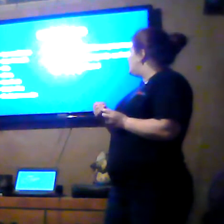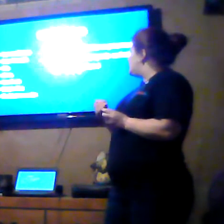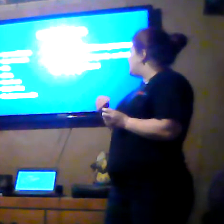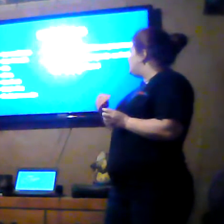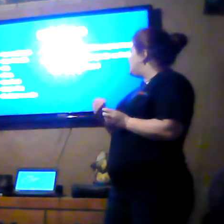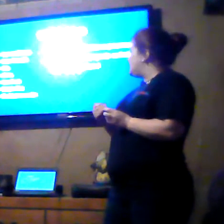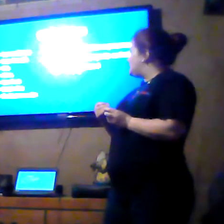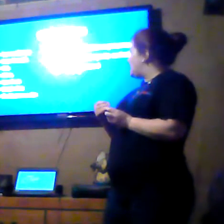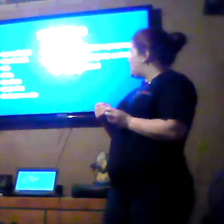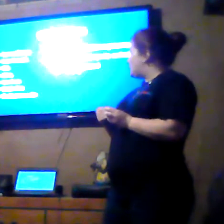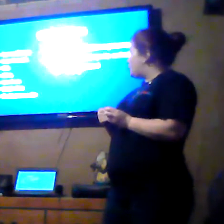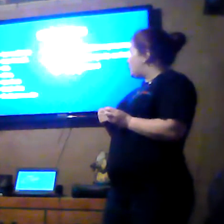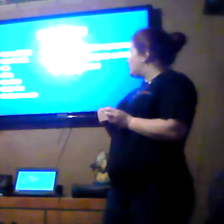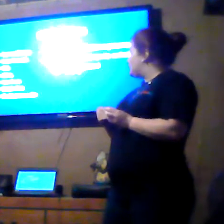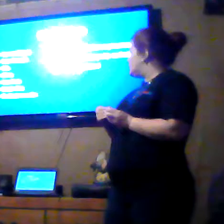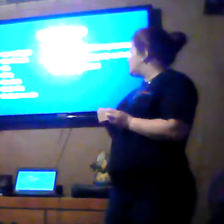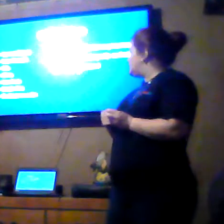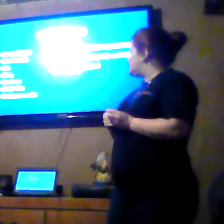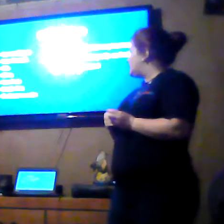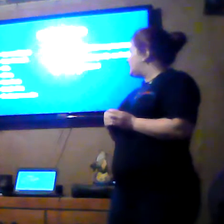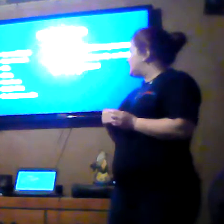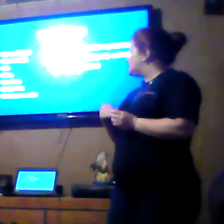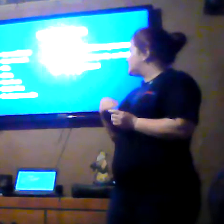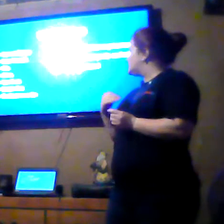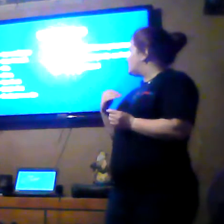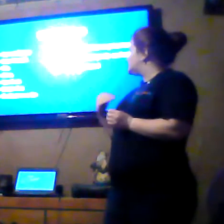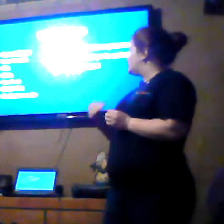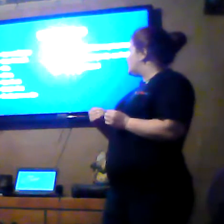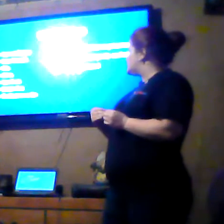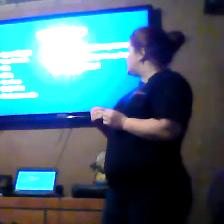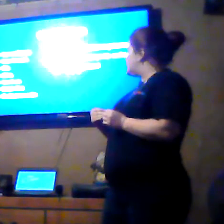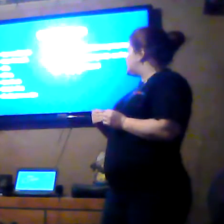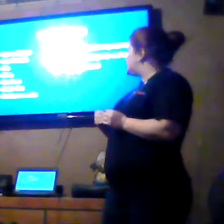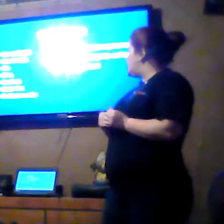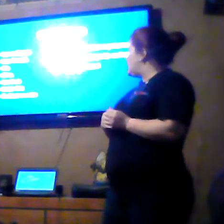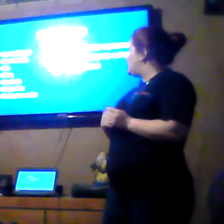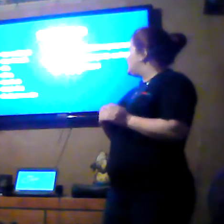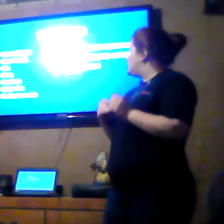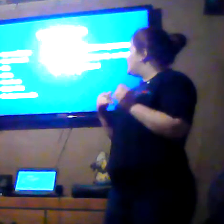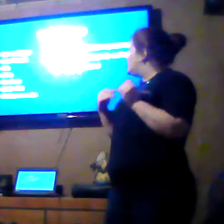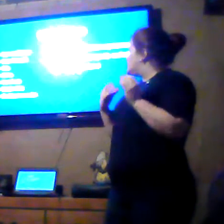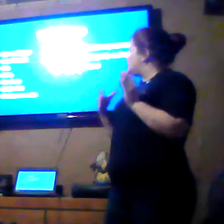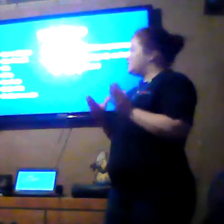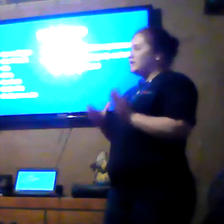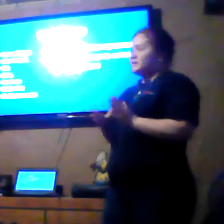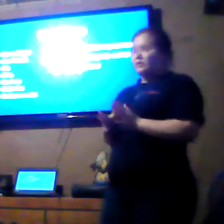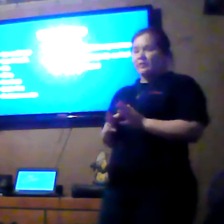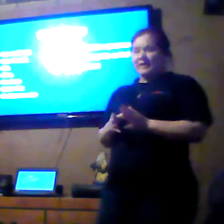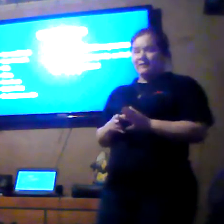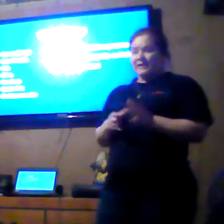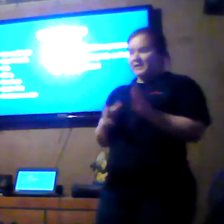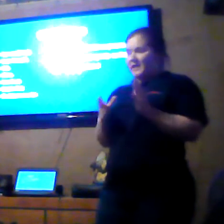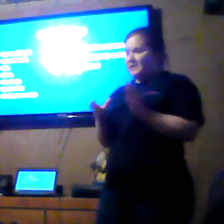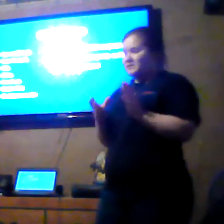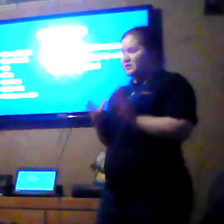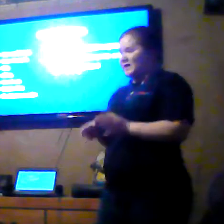Any meat that may not be properly cooked in these areas could also cause illness. They're just not as well regulated as the United